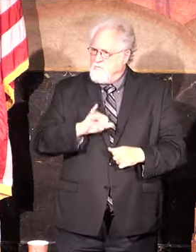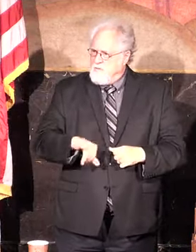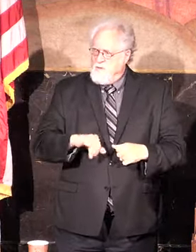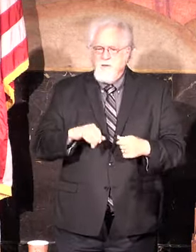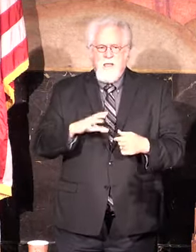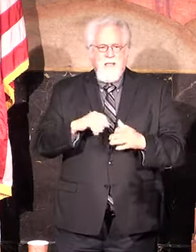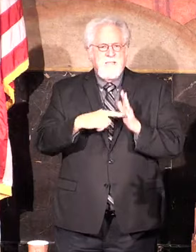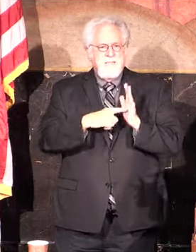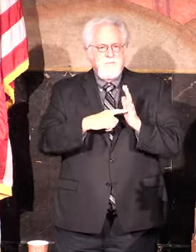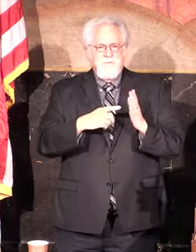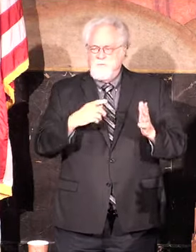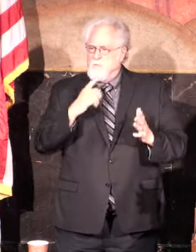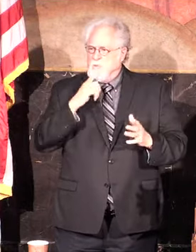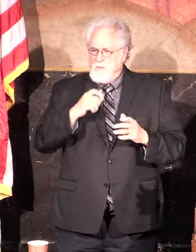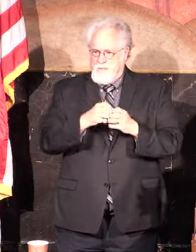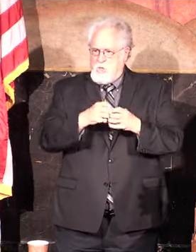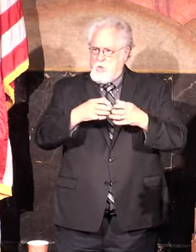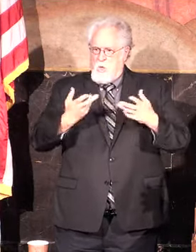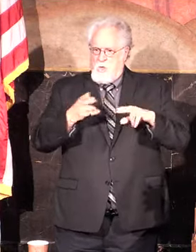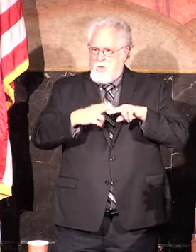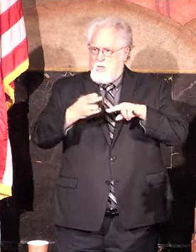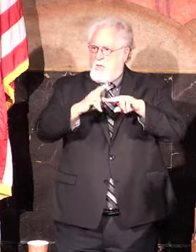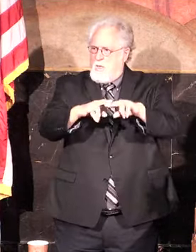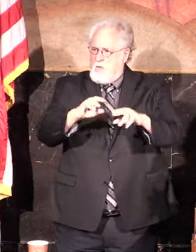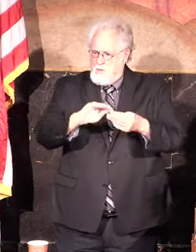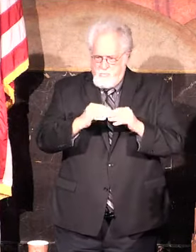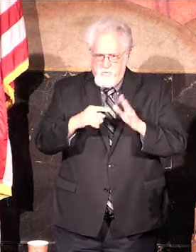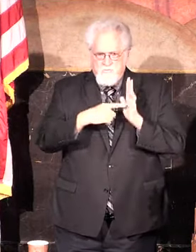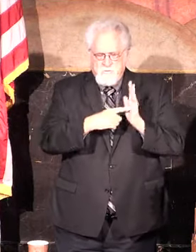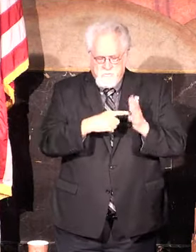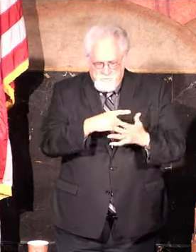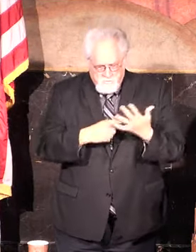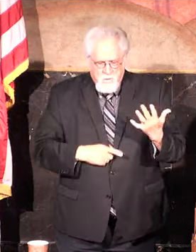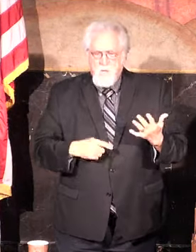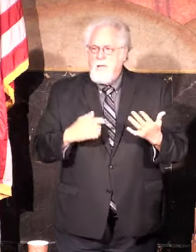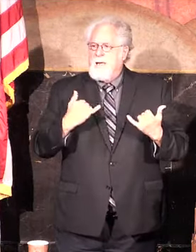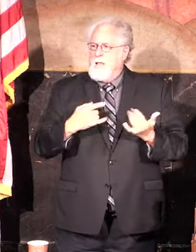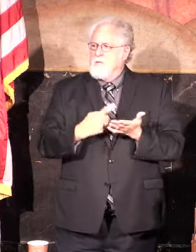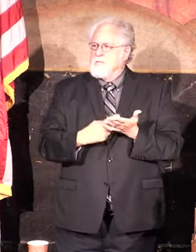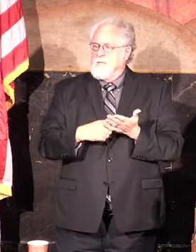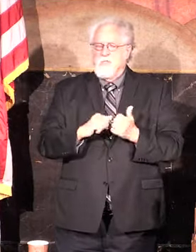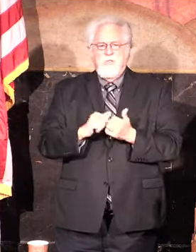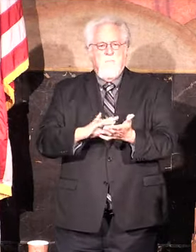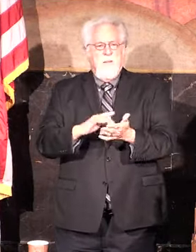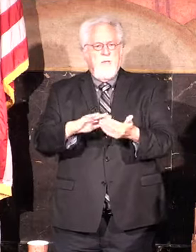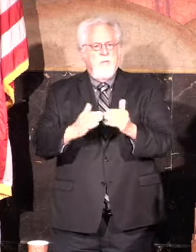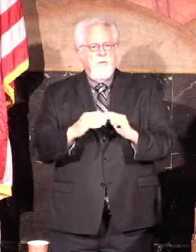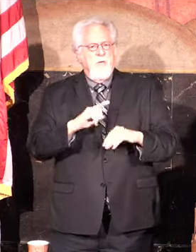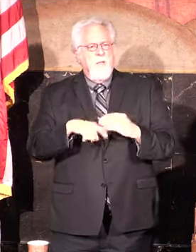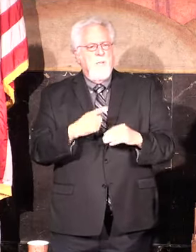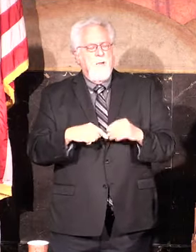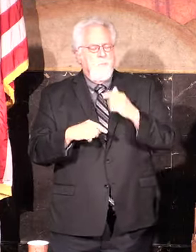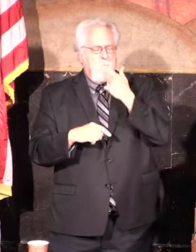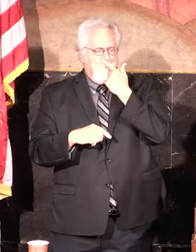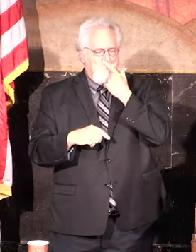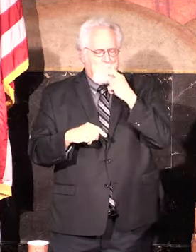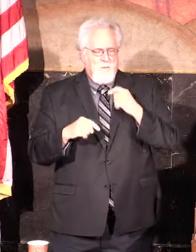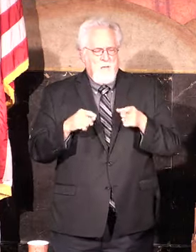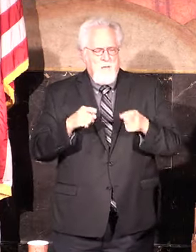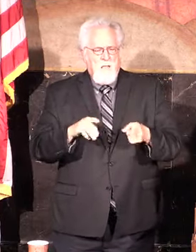the symptomatology has actually grown over time. There's a discussion right now in the medical community about whether